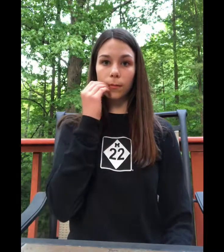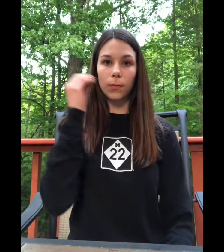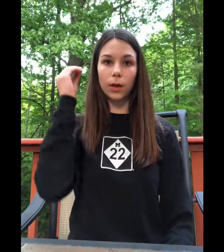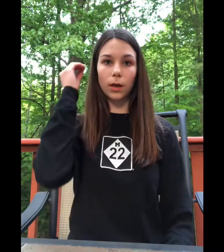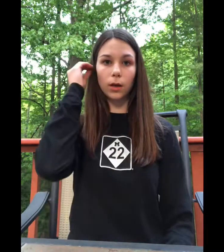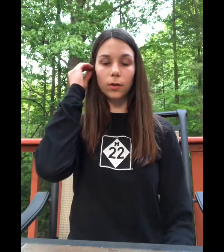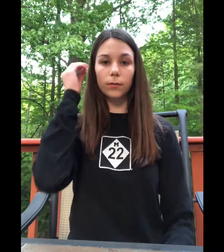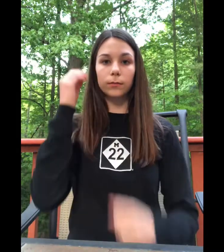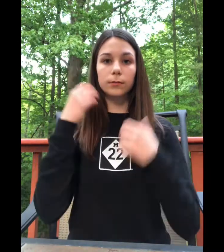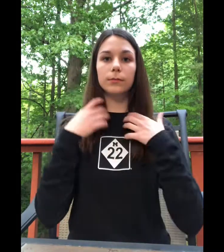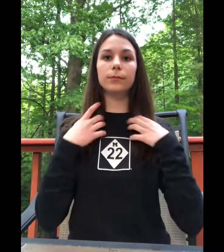welcome